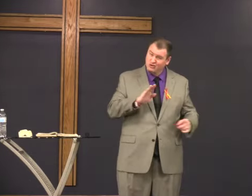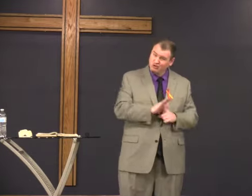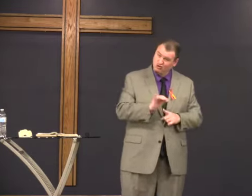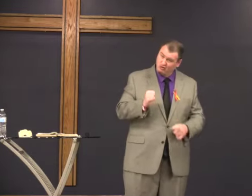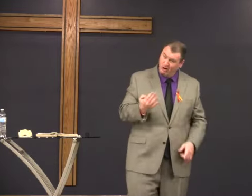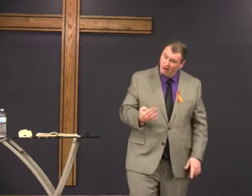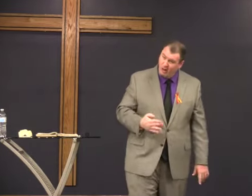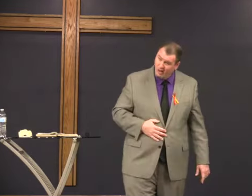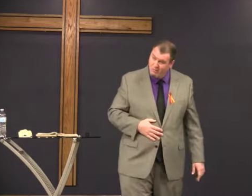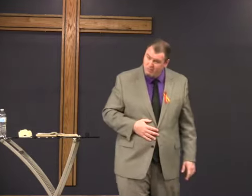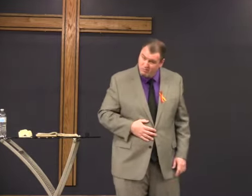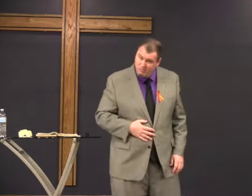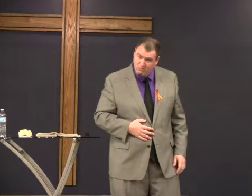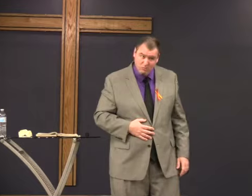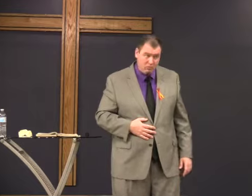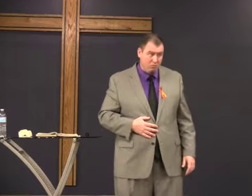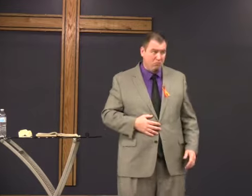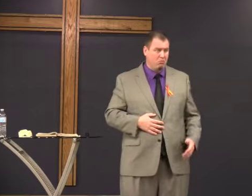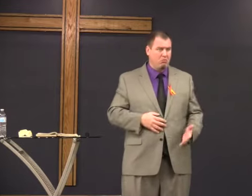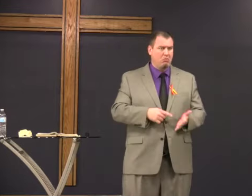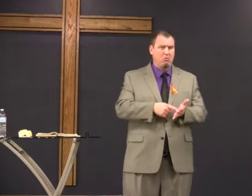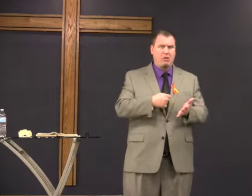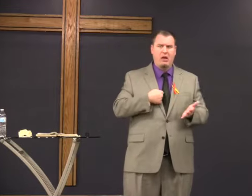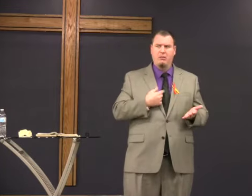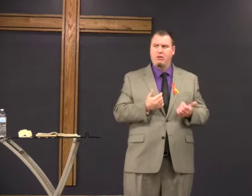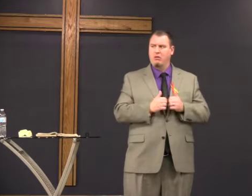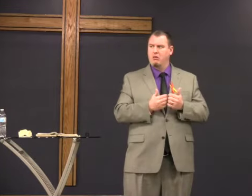What did Nehemiah do? He left his job.